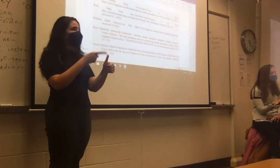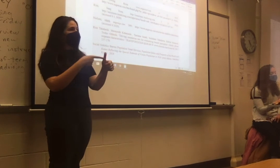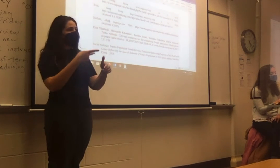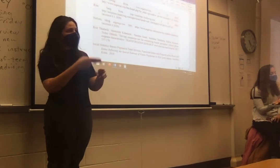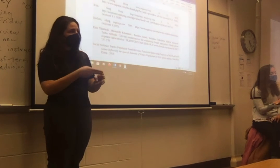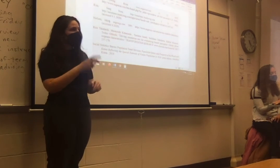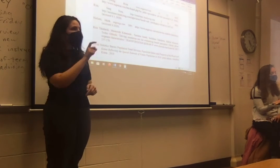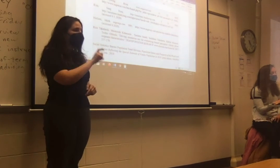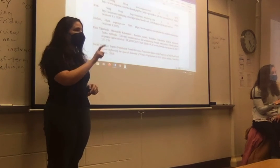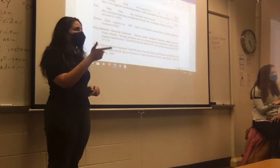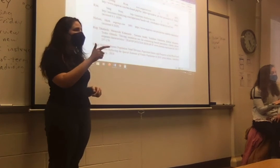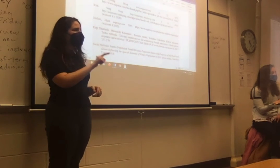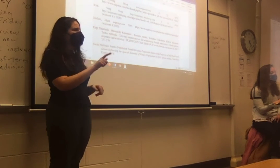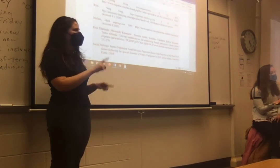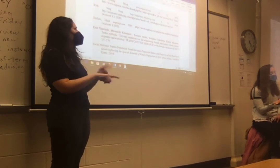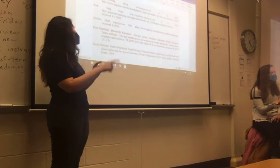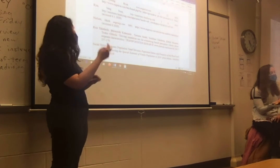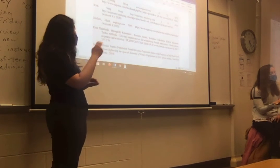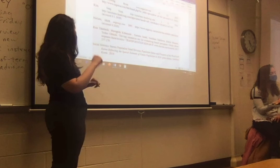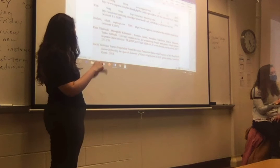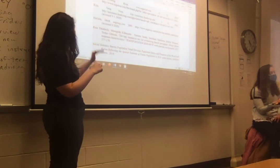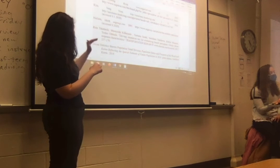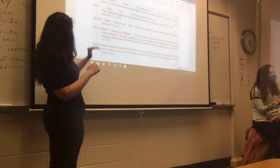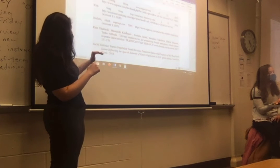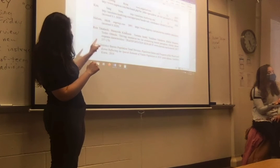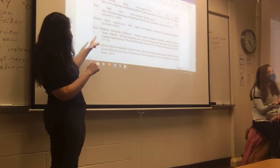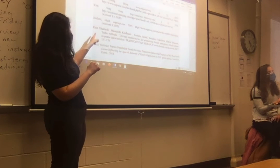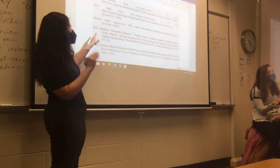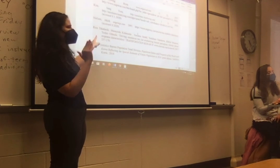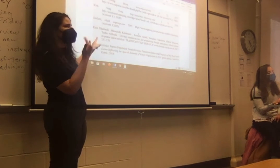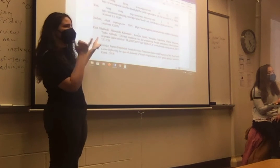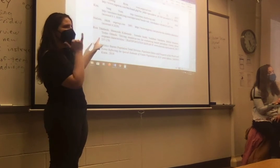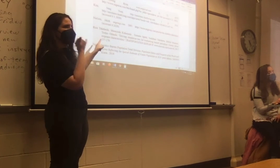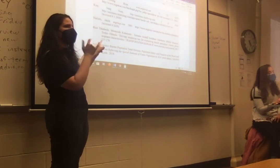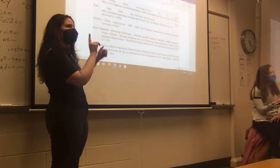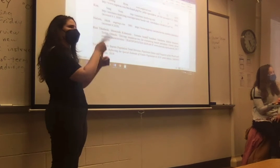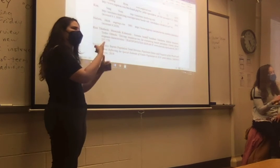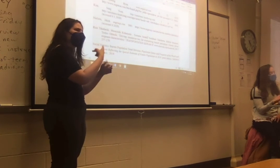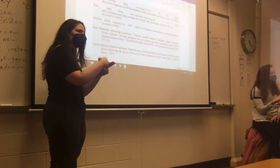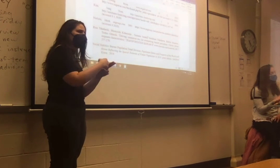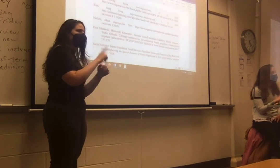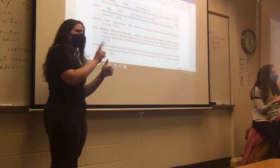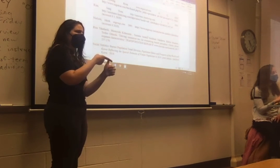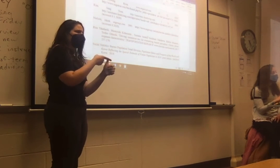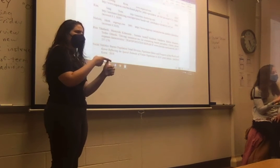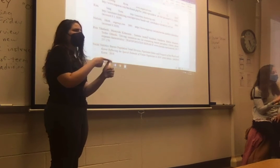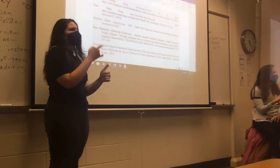first name, but then we have first name, last name, first name, last name, first name, last name. So